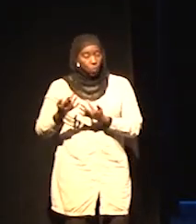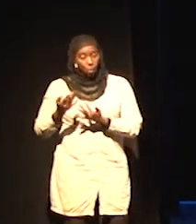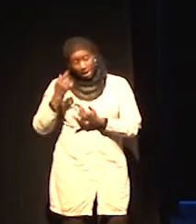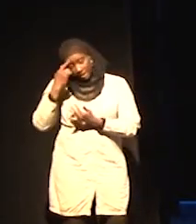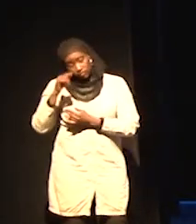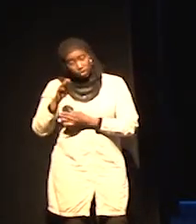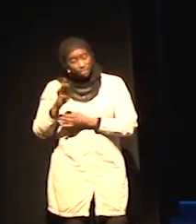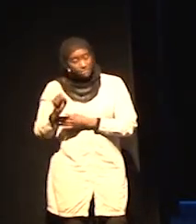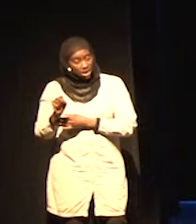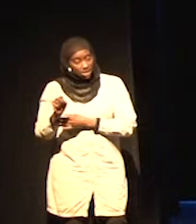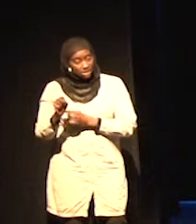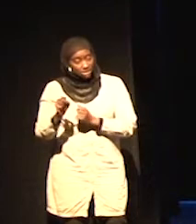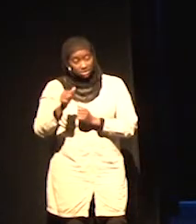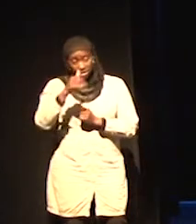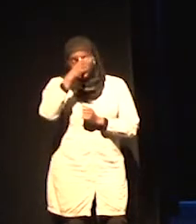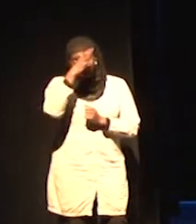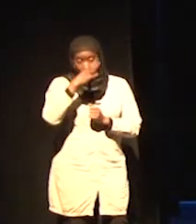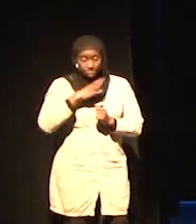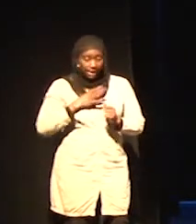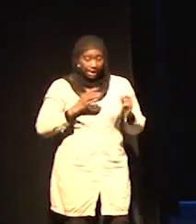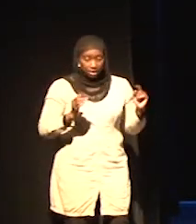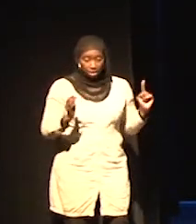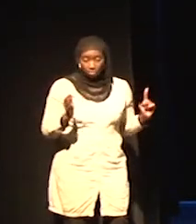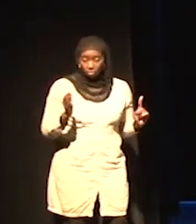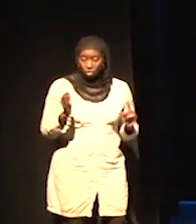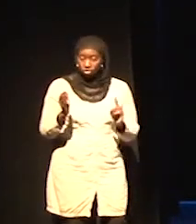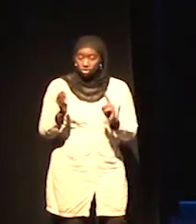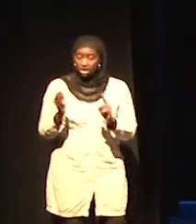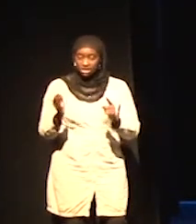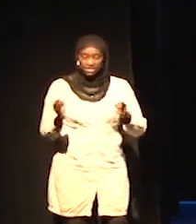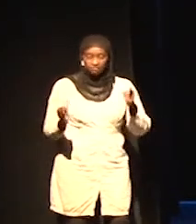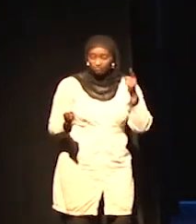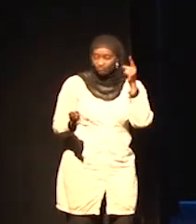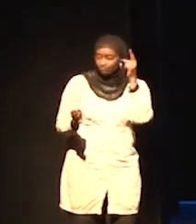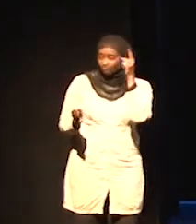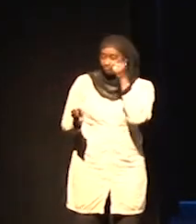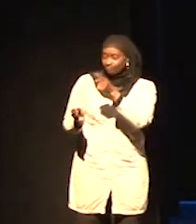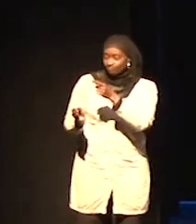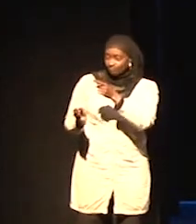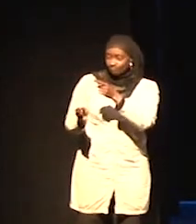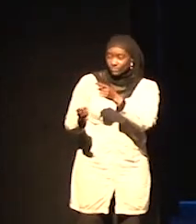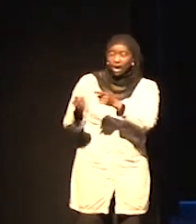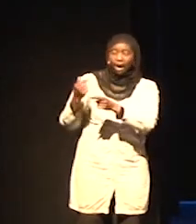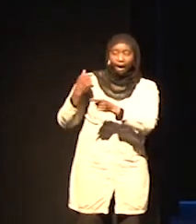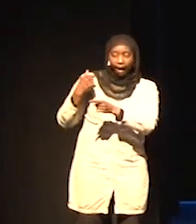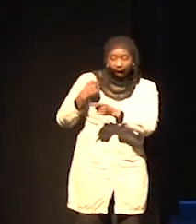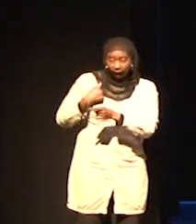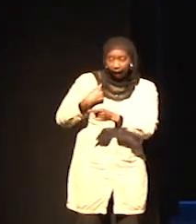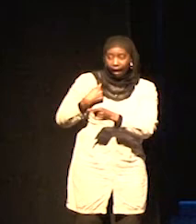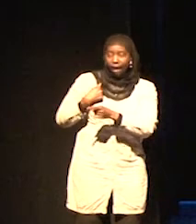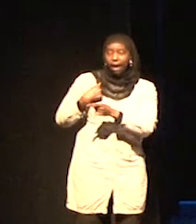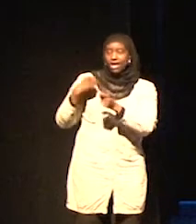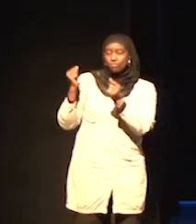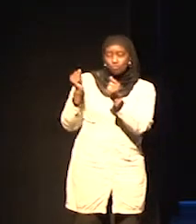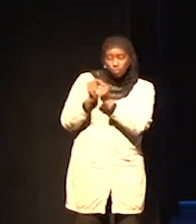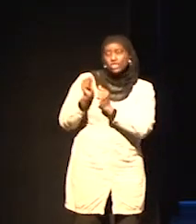his finger towards both of us and said, "I am with you, never be